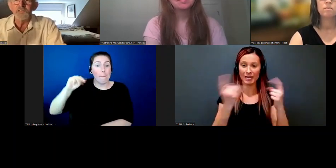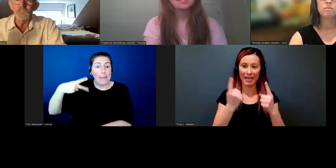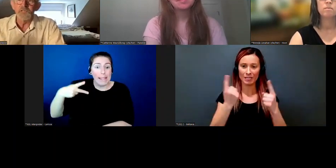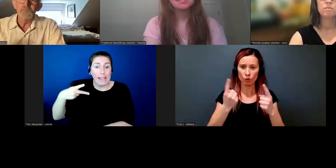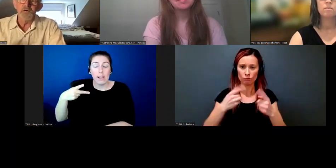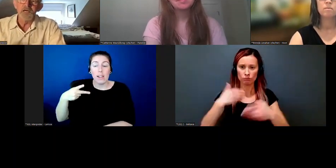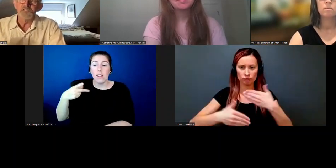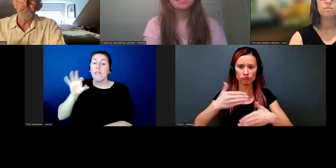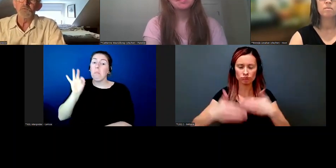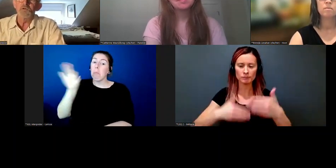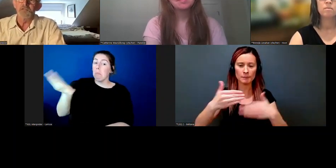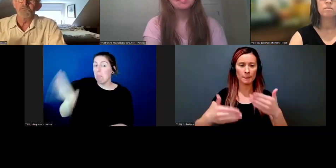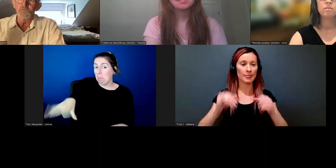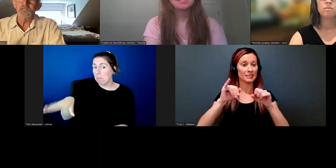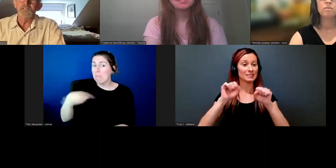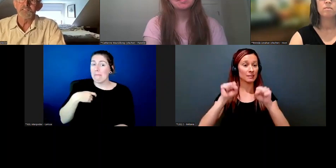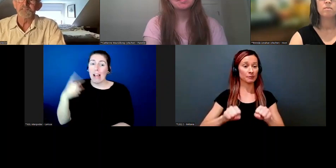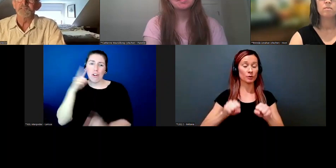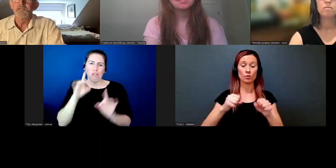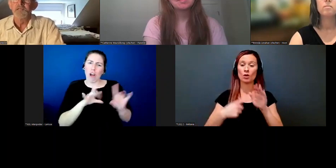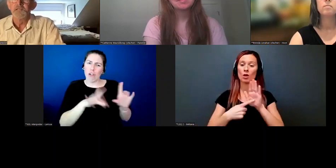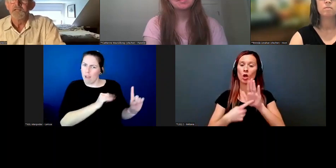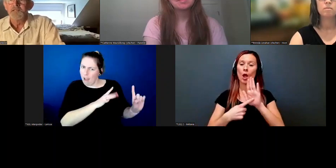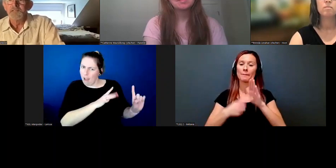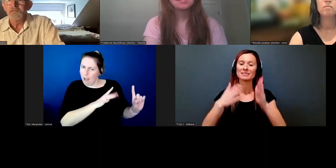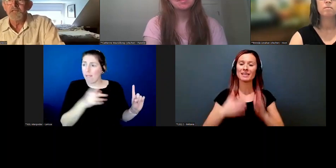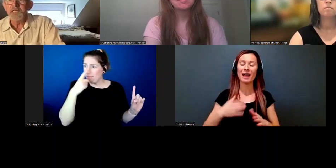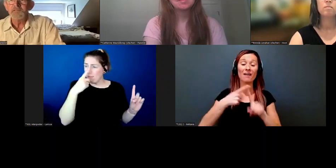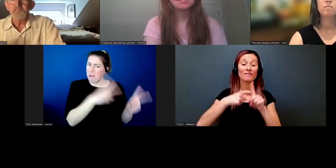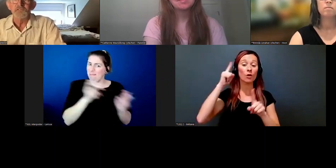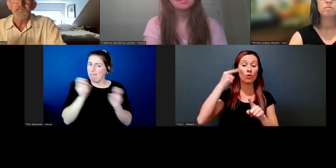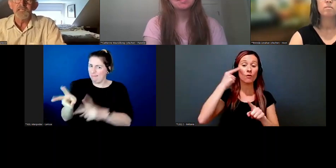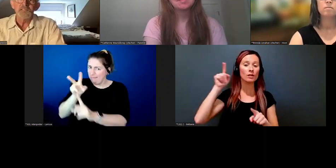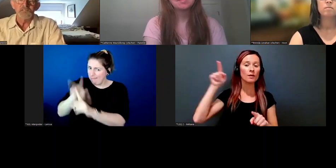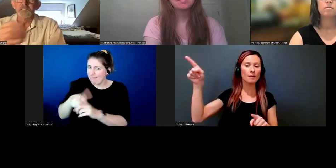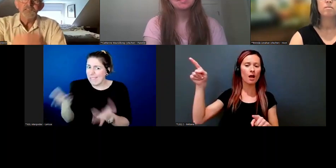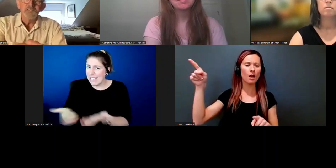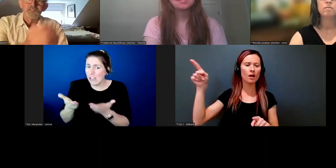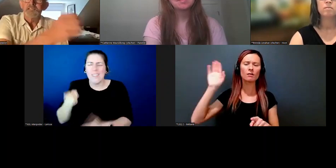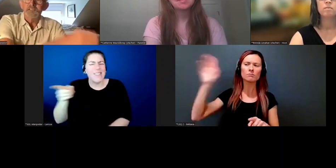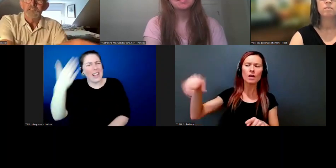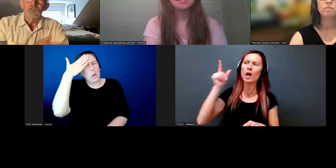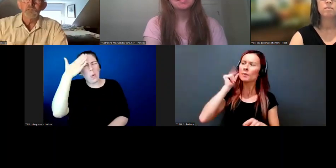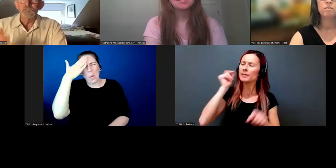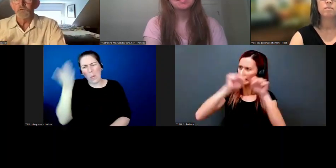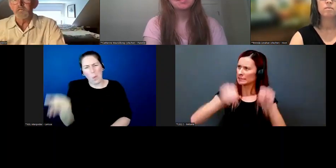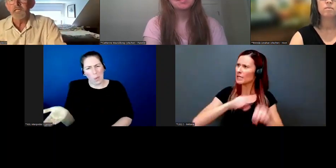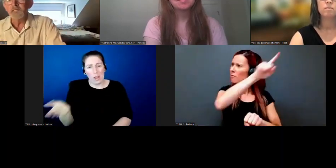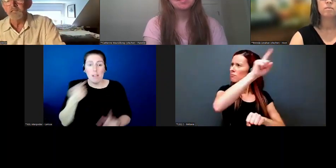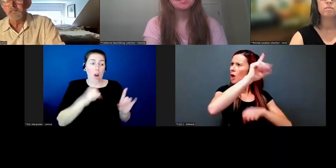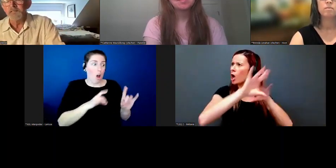that the Australian model is really working. We want it here. You know, they get this, they get this, they get this, they get this, and